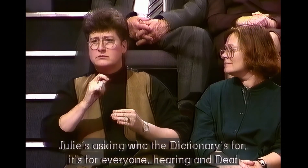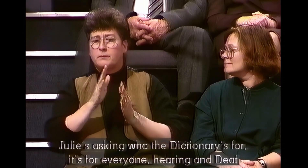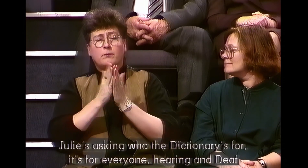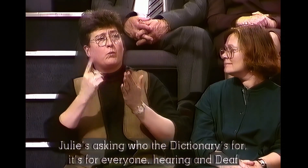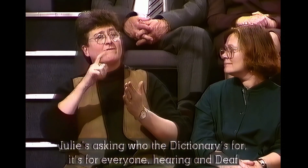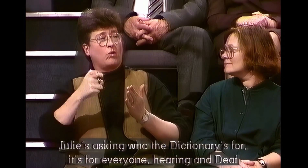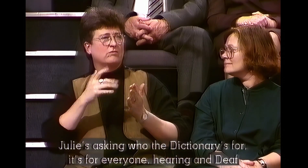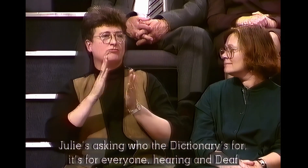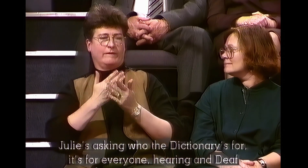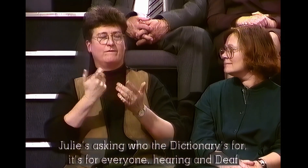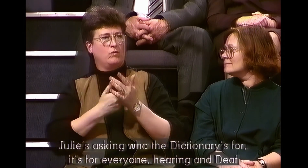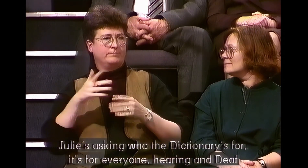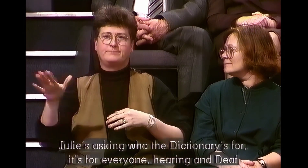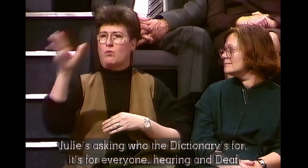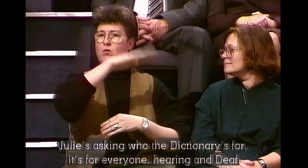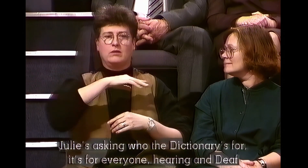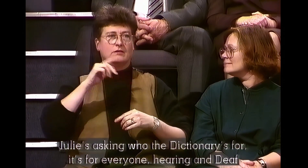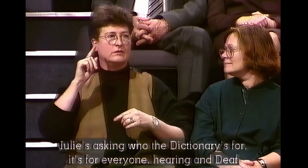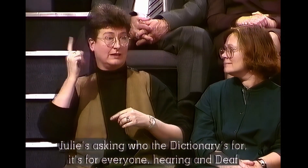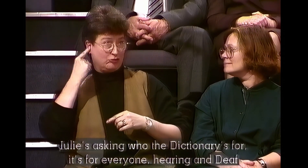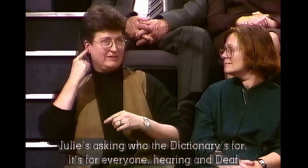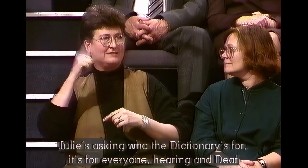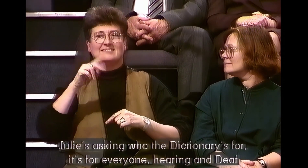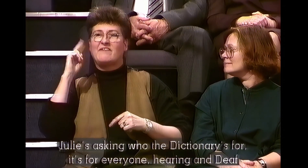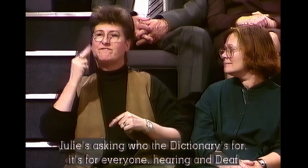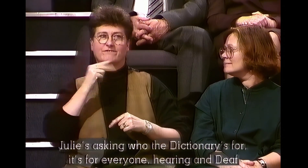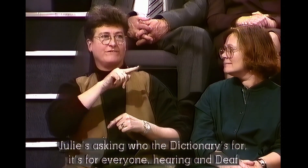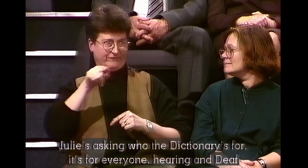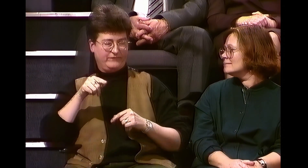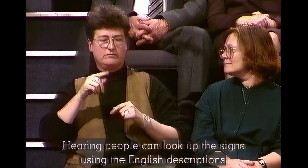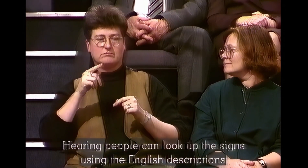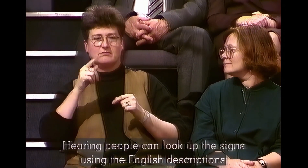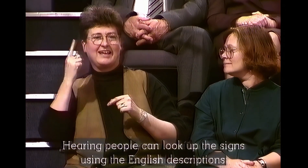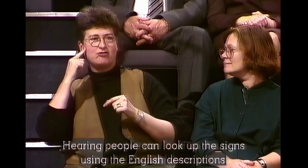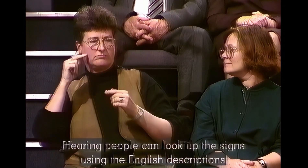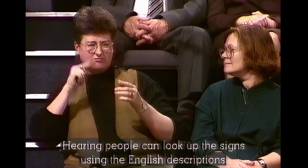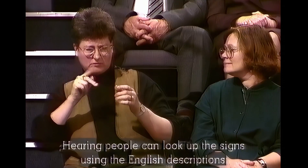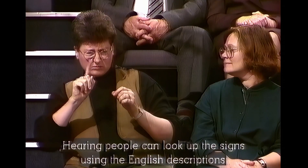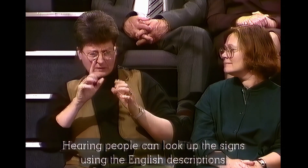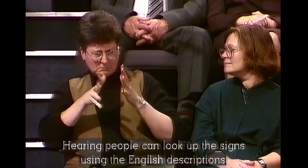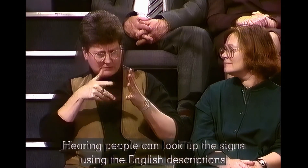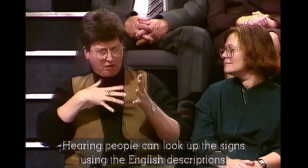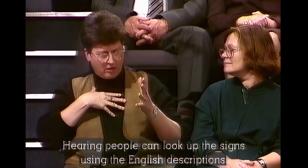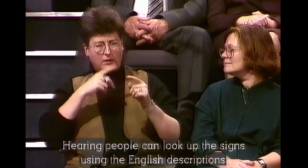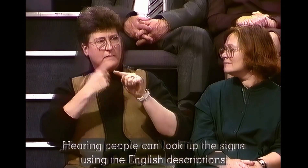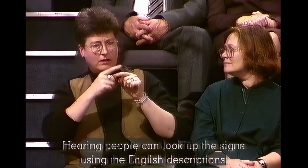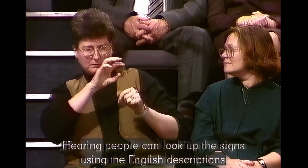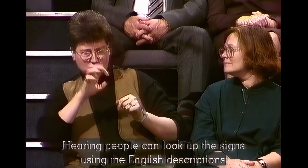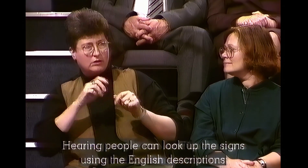Julie's asking who the dictionary's for. It's for everyone, both hearing and deaf. Hearing people can look up the meaning of signs using the English